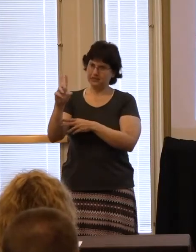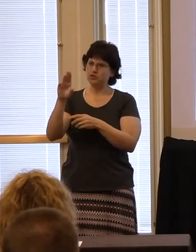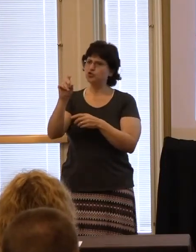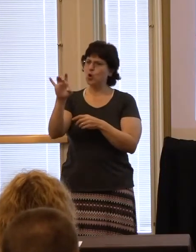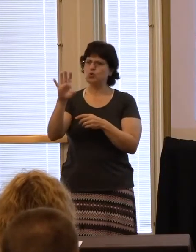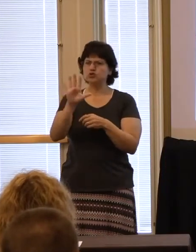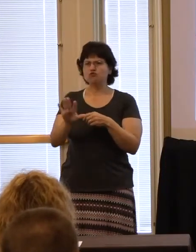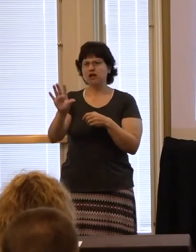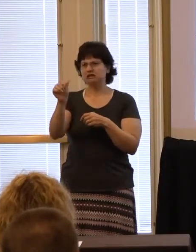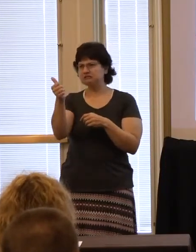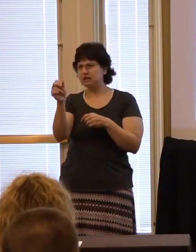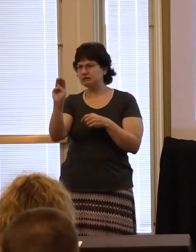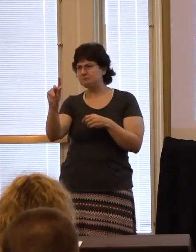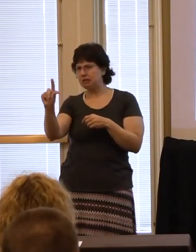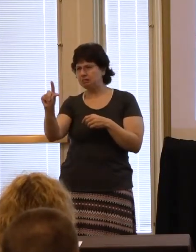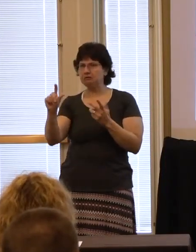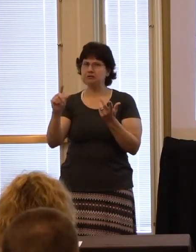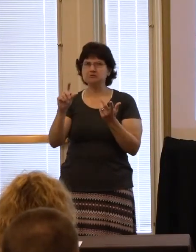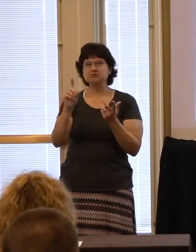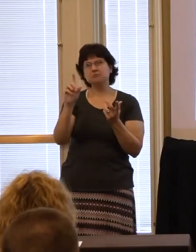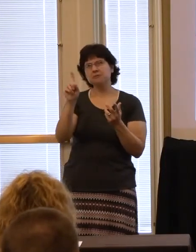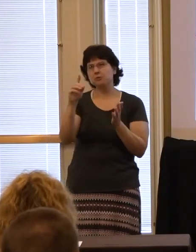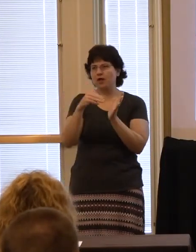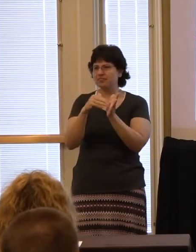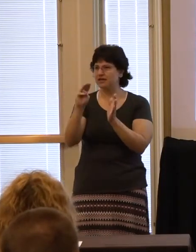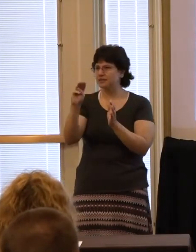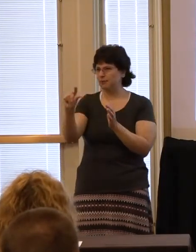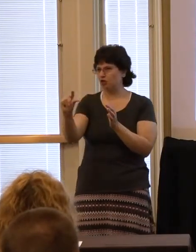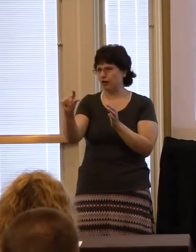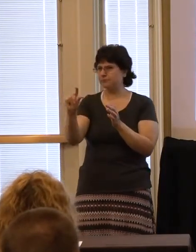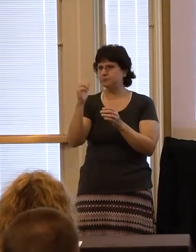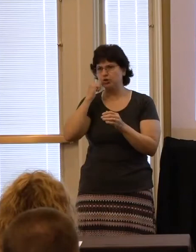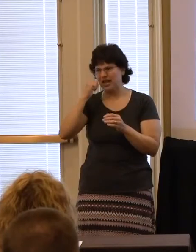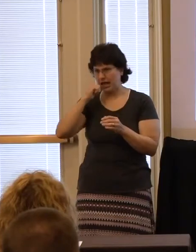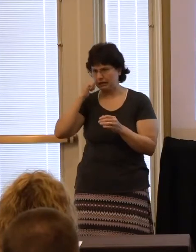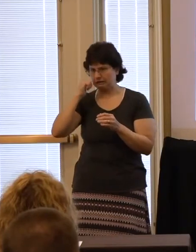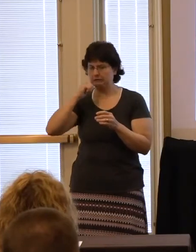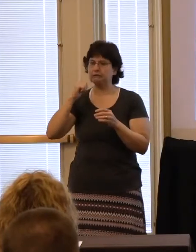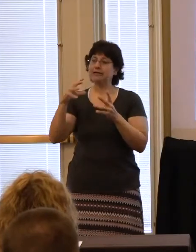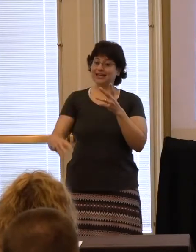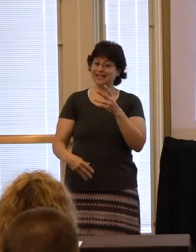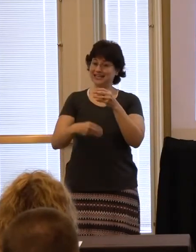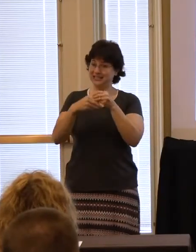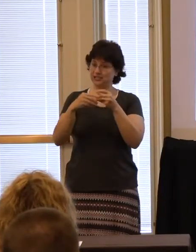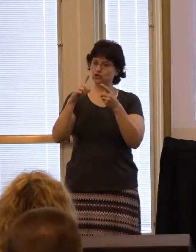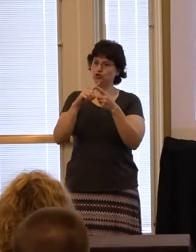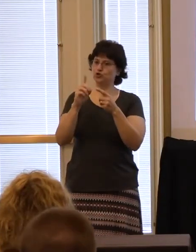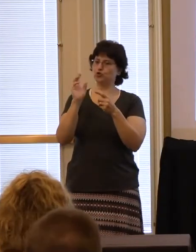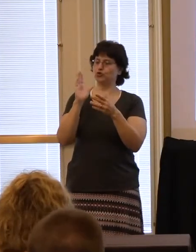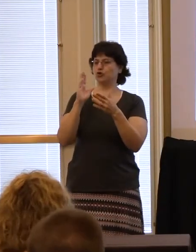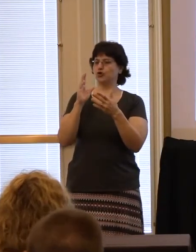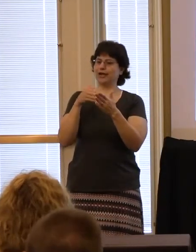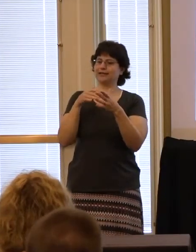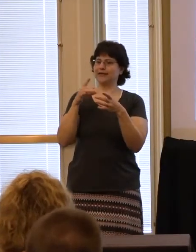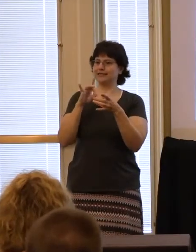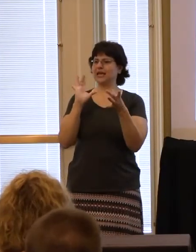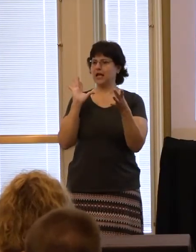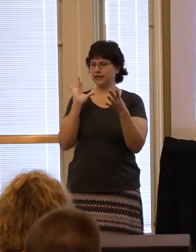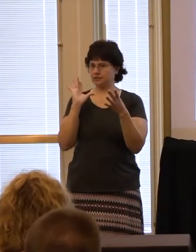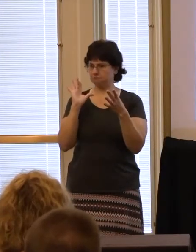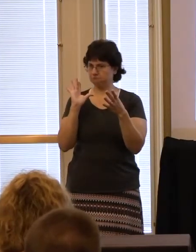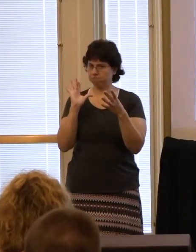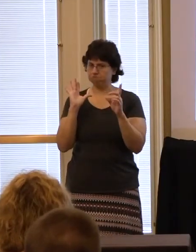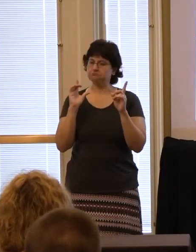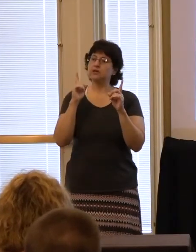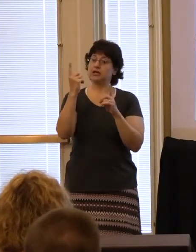doses of around 10 ml, so like 1,000 milligrams per day, in addition to their antipsychotic. And in